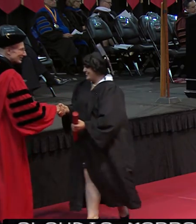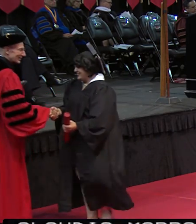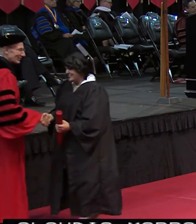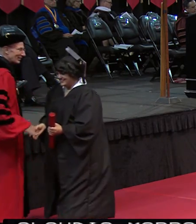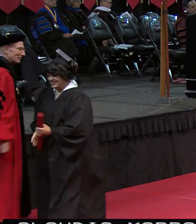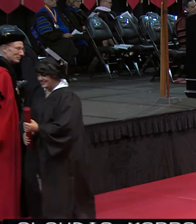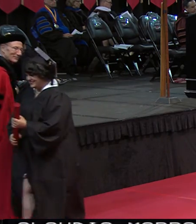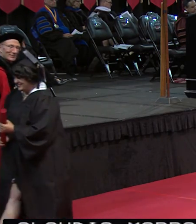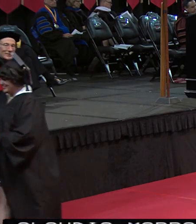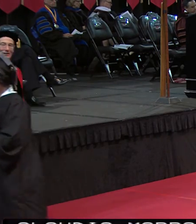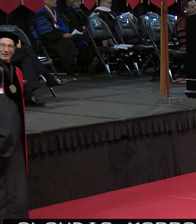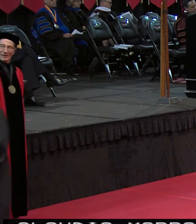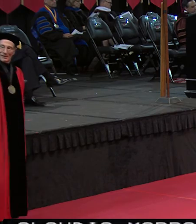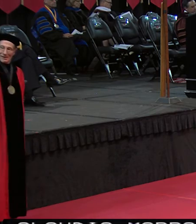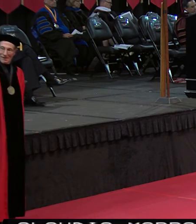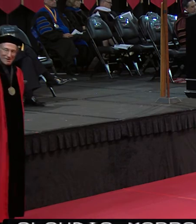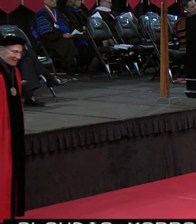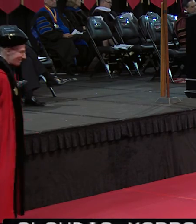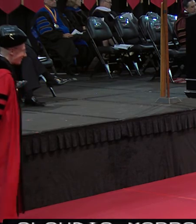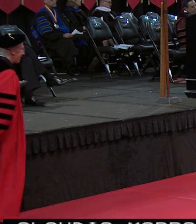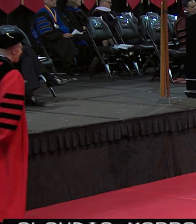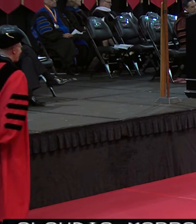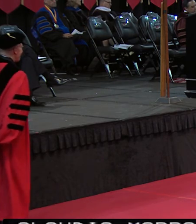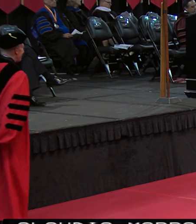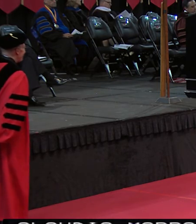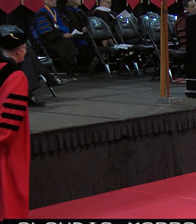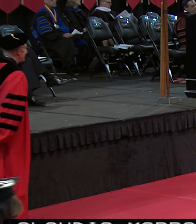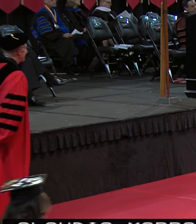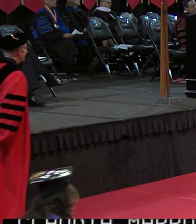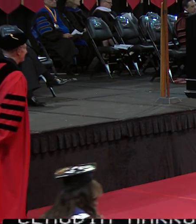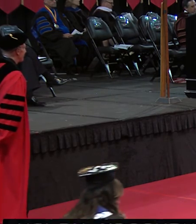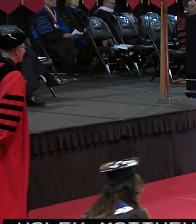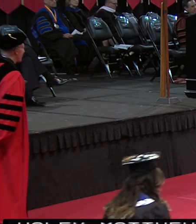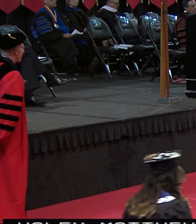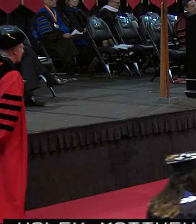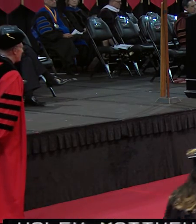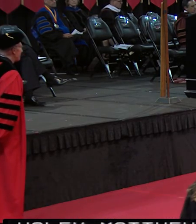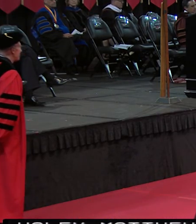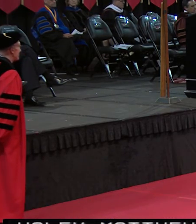Graduating magna cum laude, Julia Grace McKilwee.